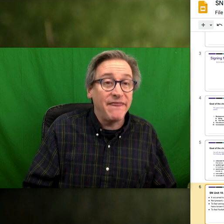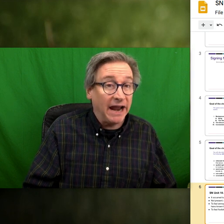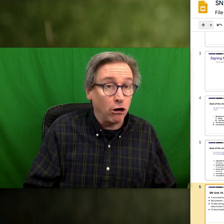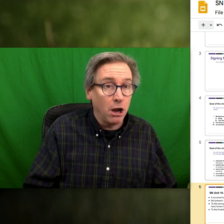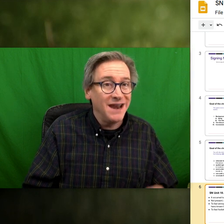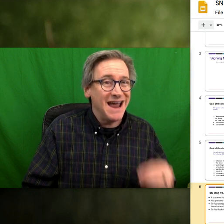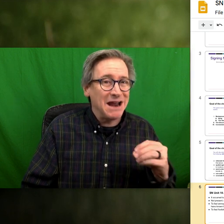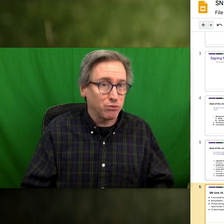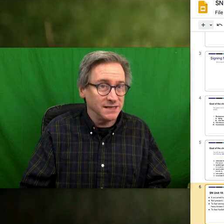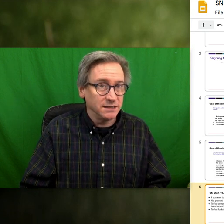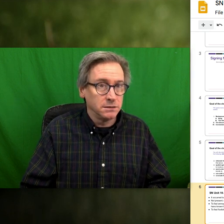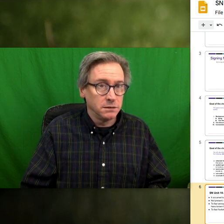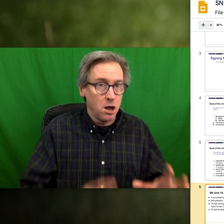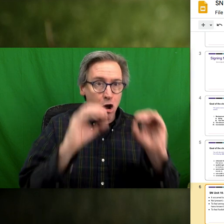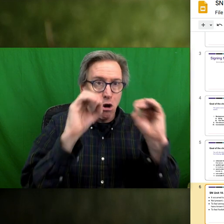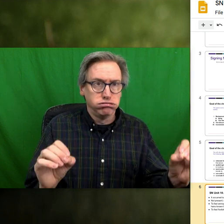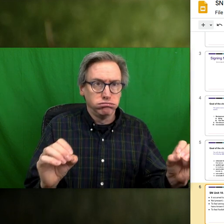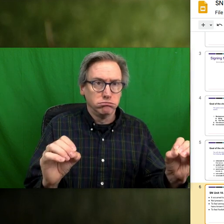Not there, not present.